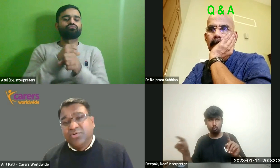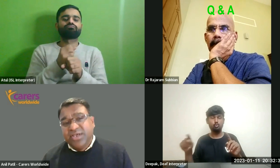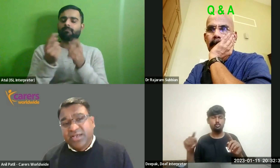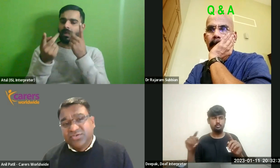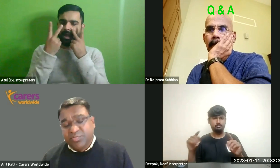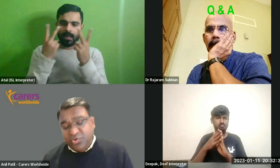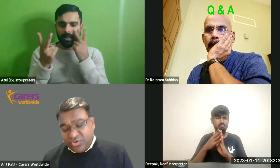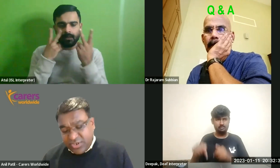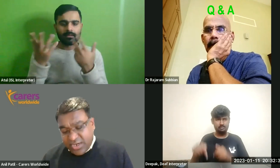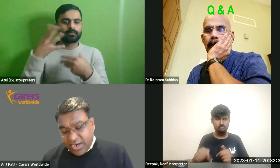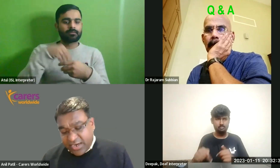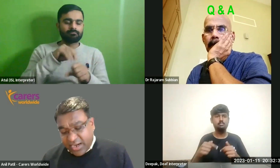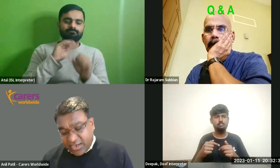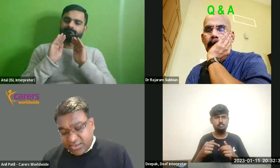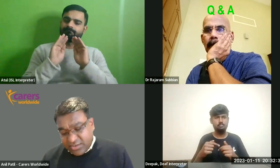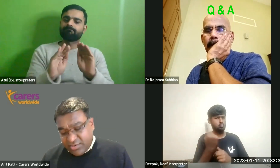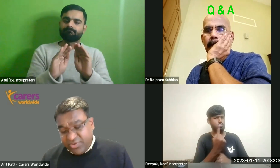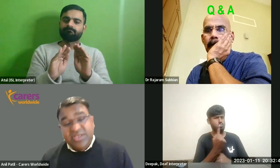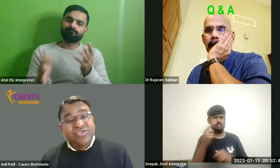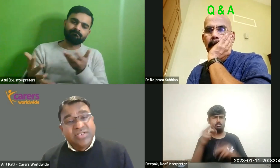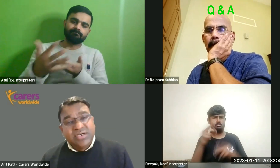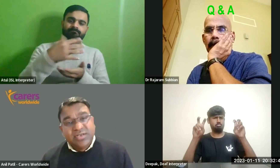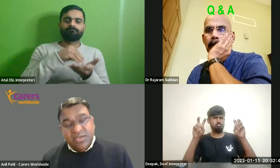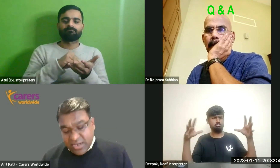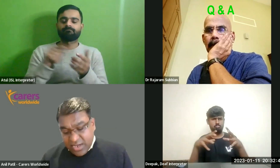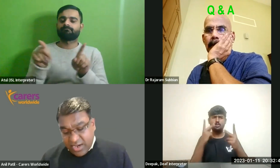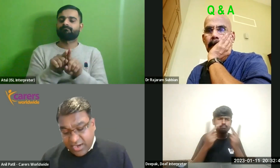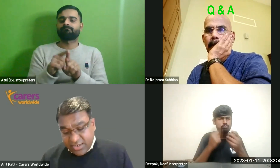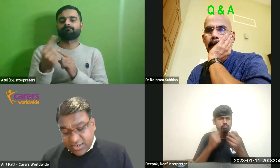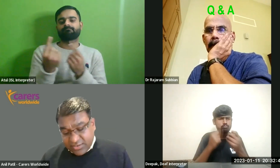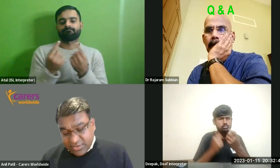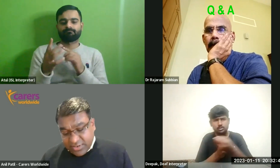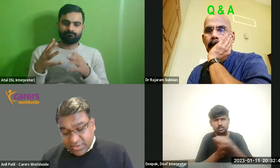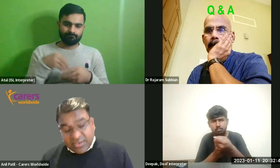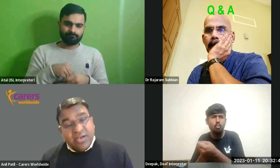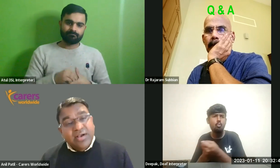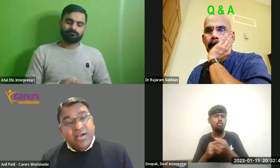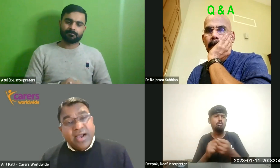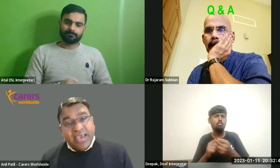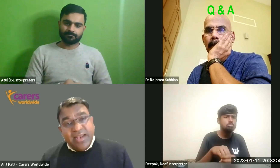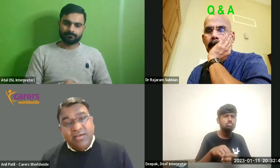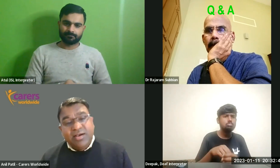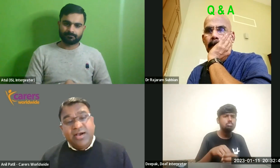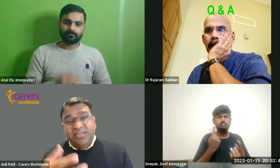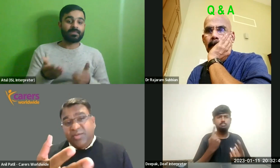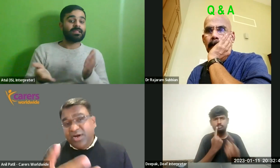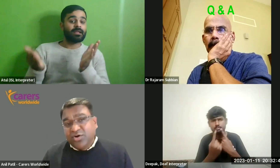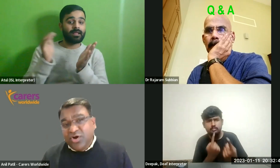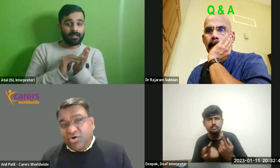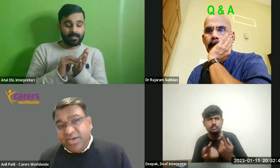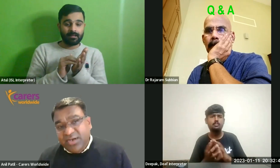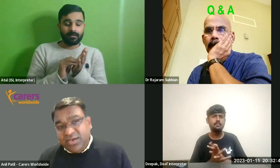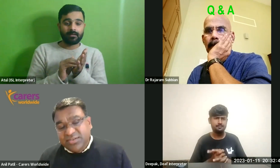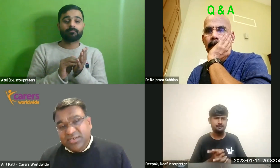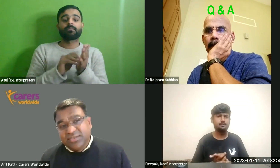but how they can support and connect with each other. And again, Tamil